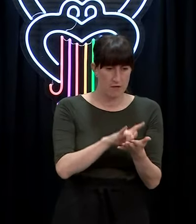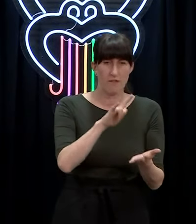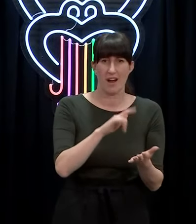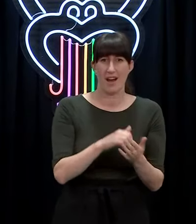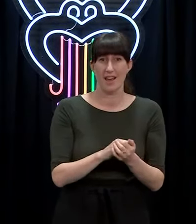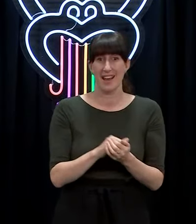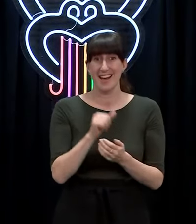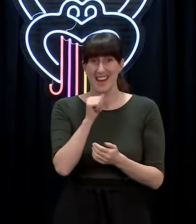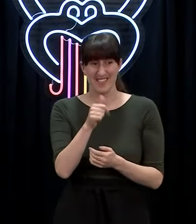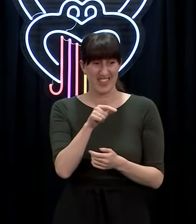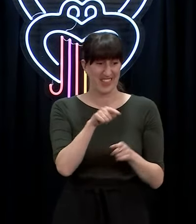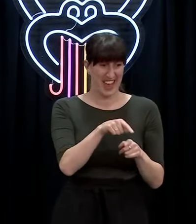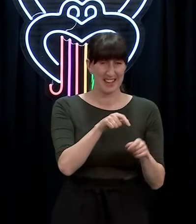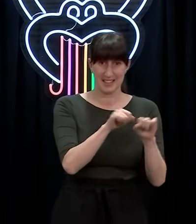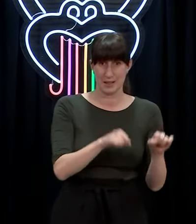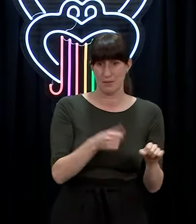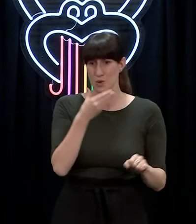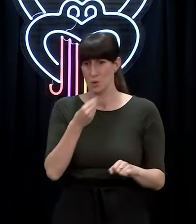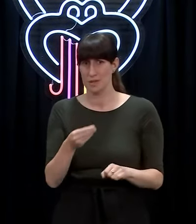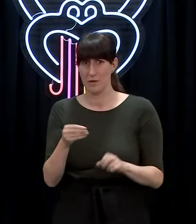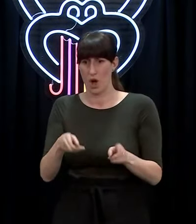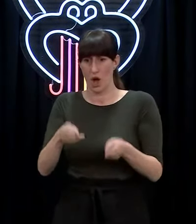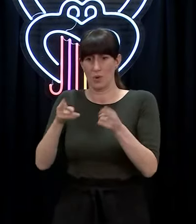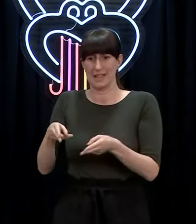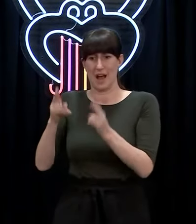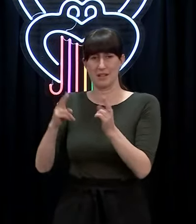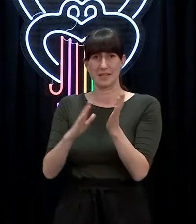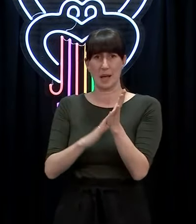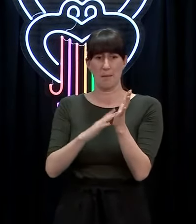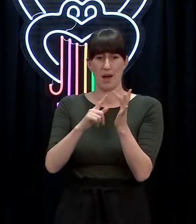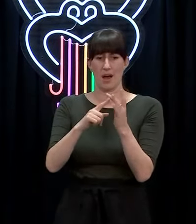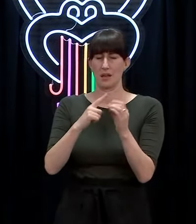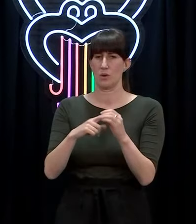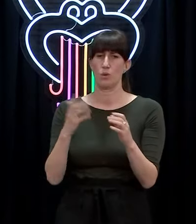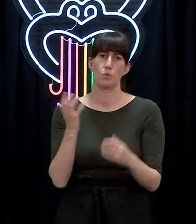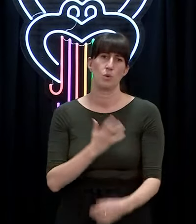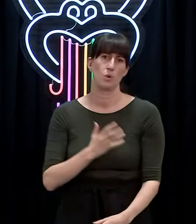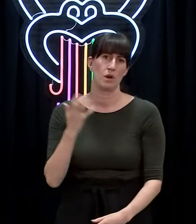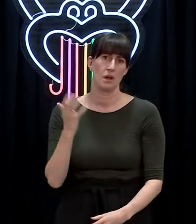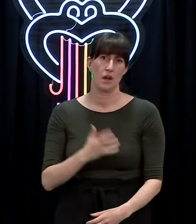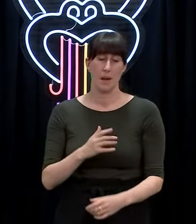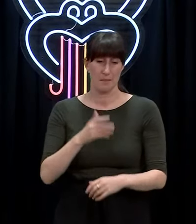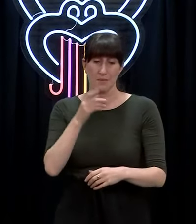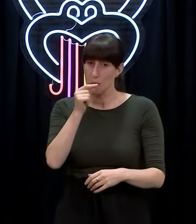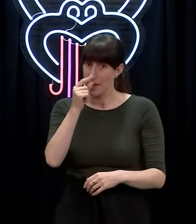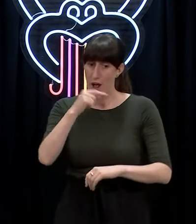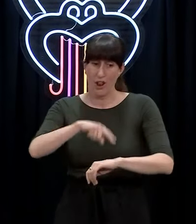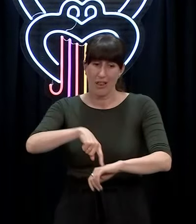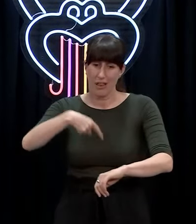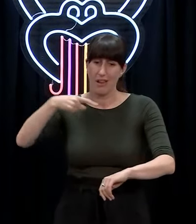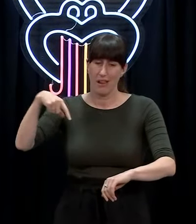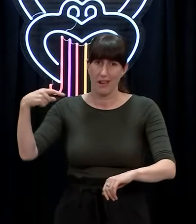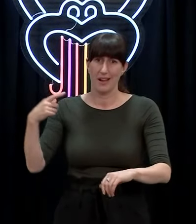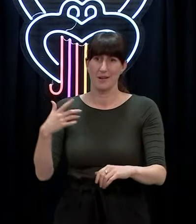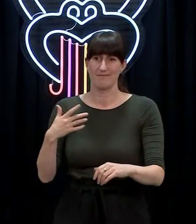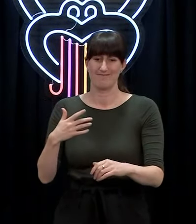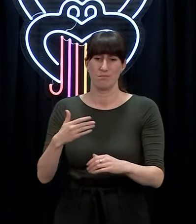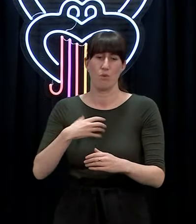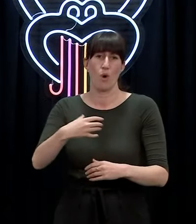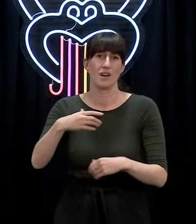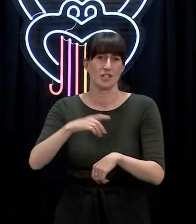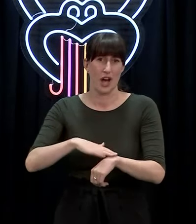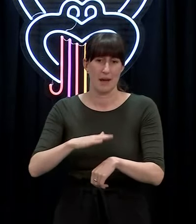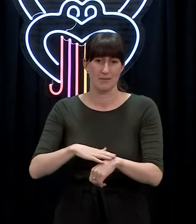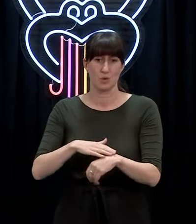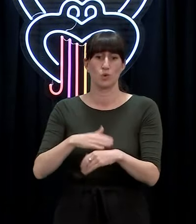could, secure a 2-week booking, that would be a huge system, and it would potentially mean it would take a lot longer for people to be able to